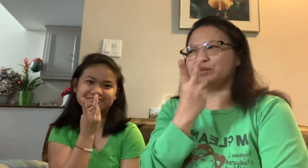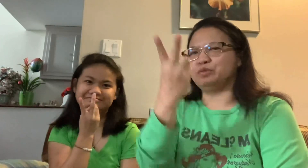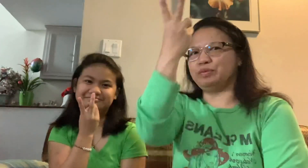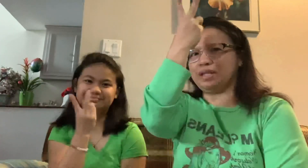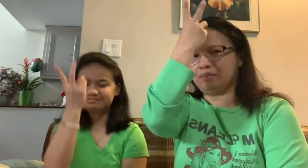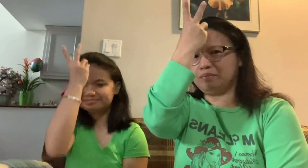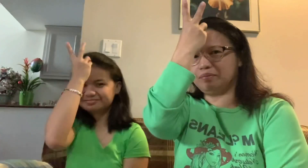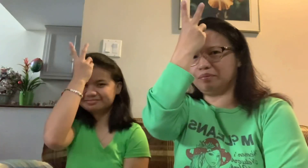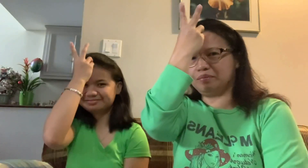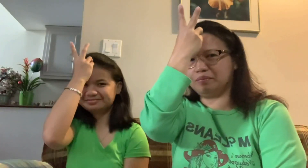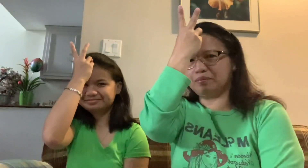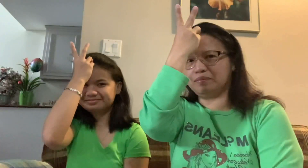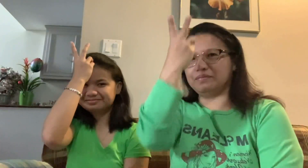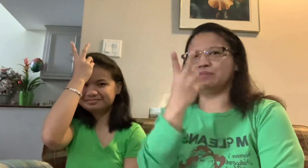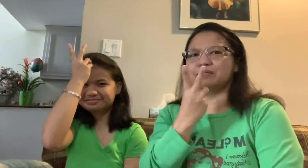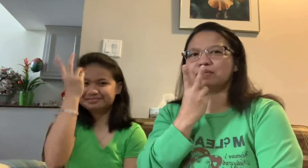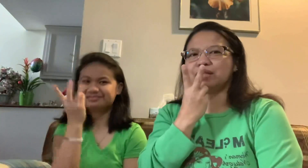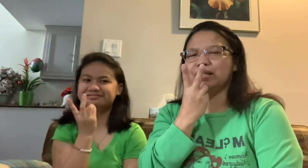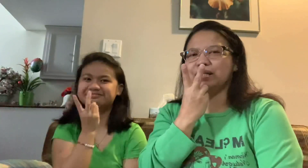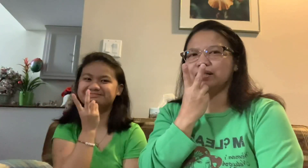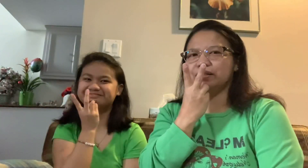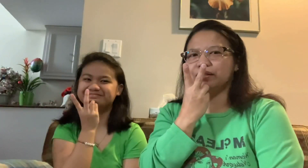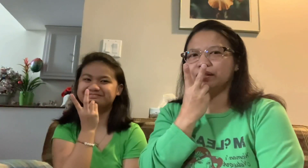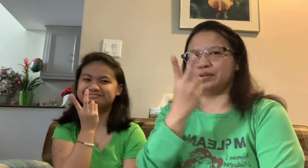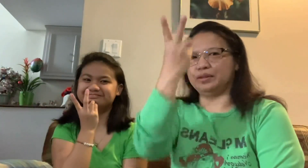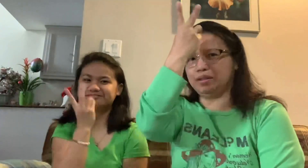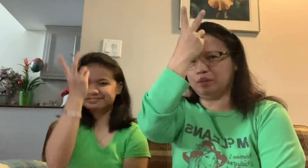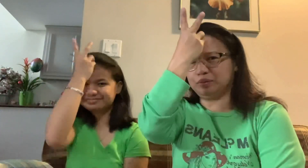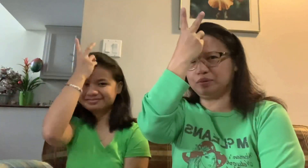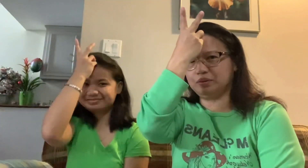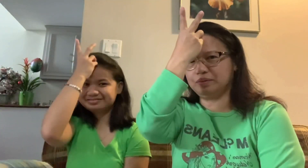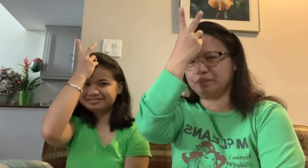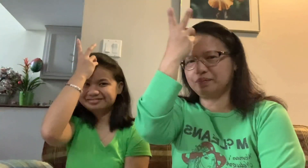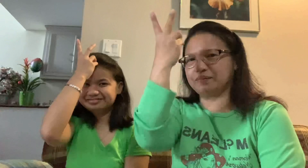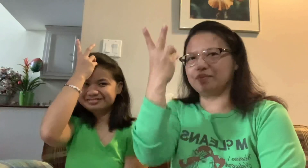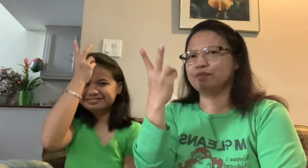move it up like that. Goat.